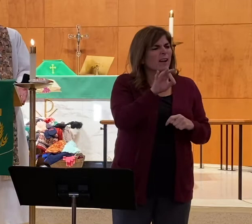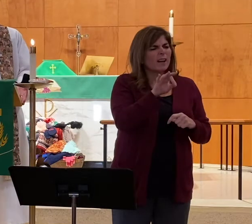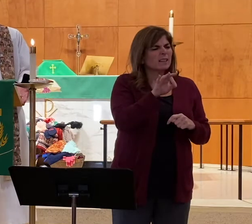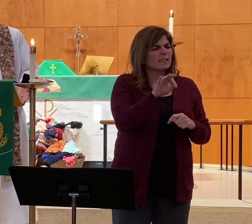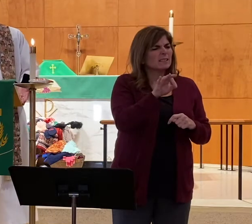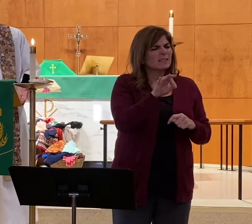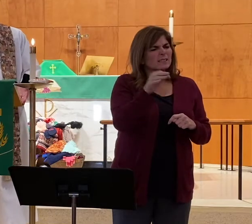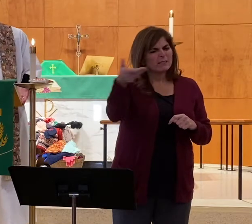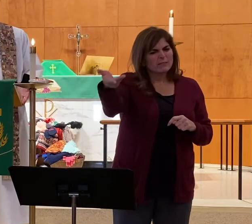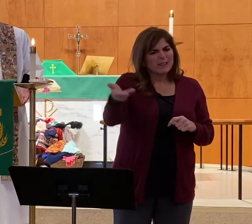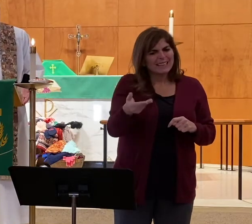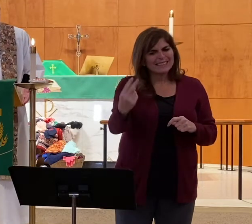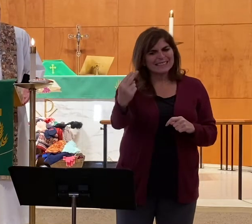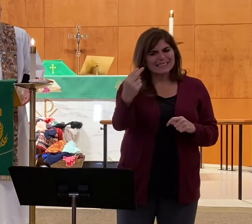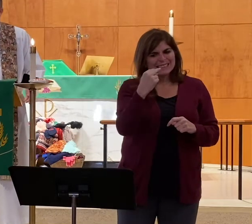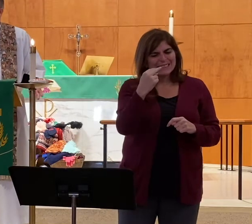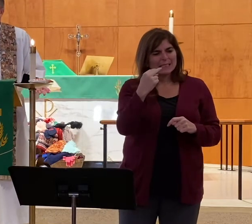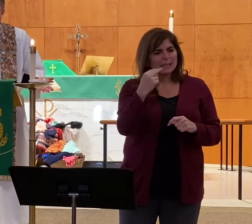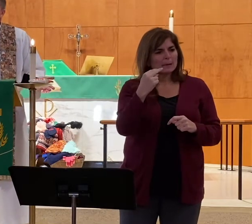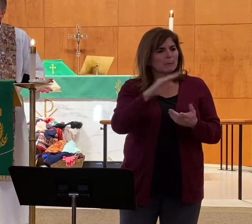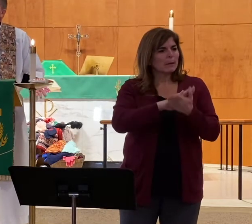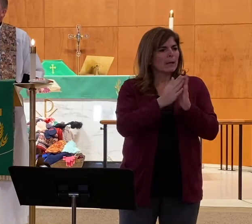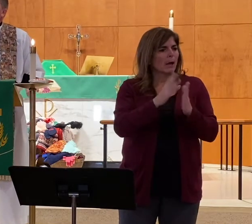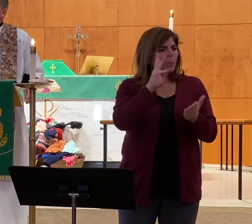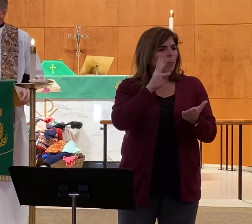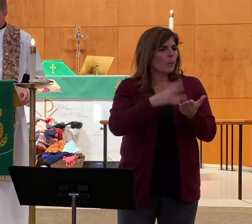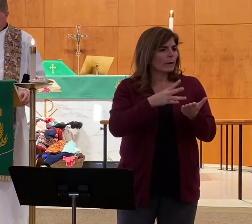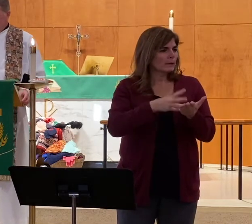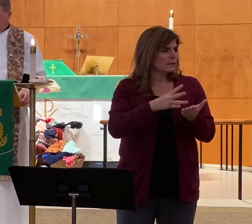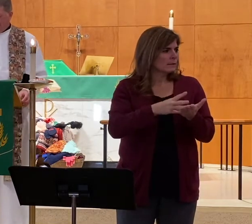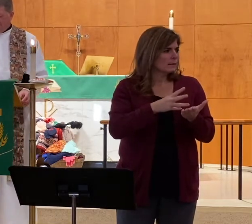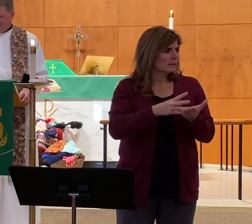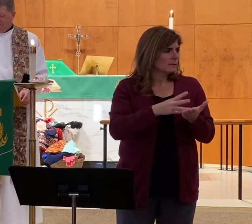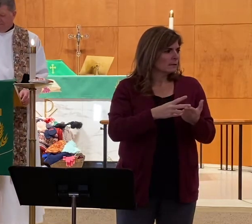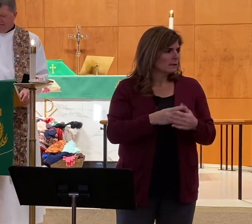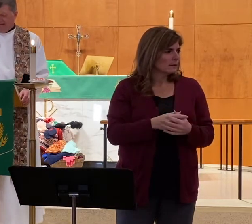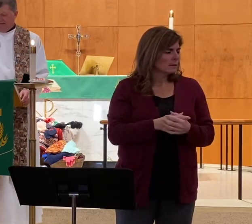he invited them to simply come and see.